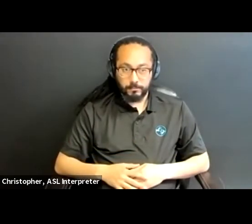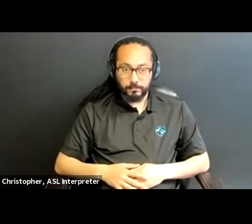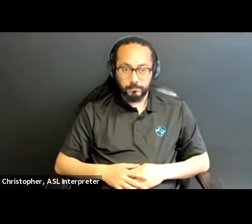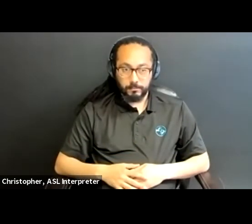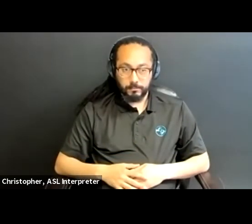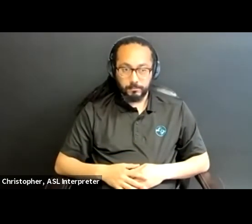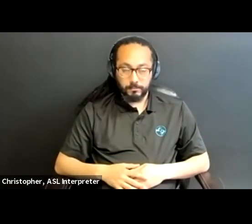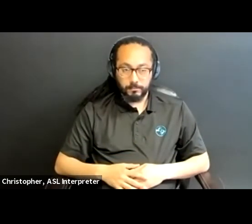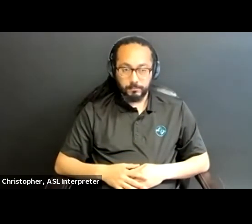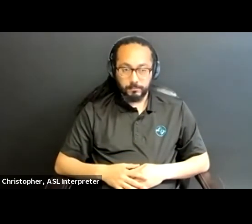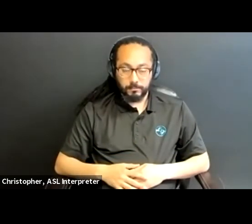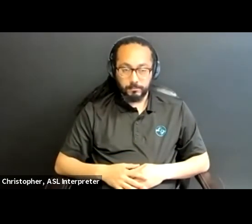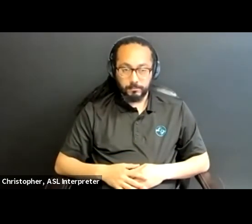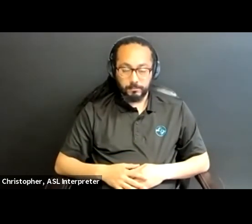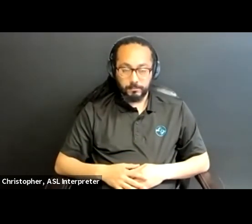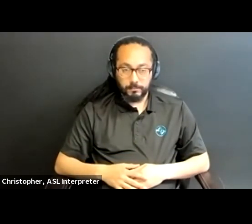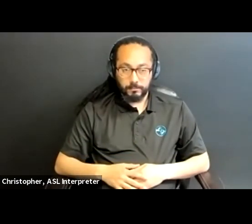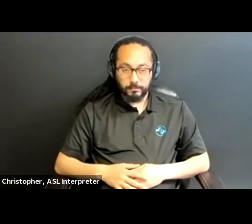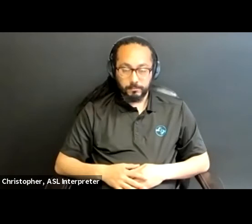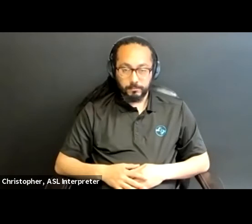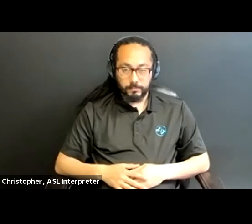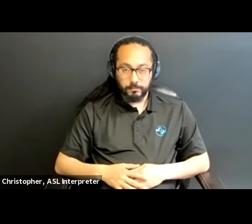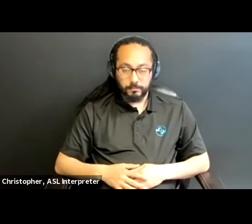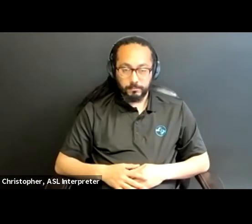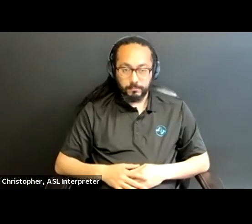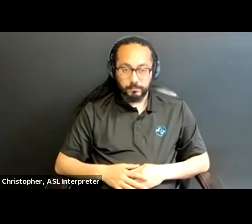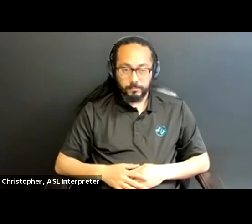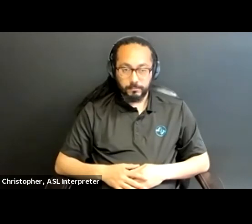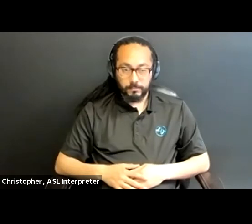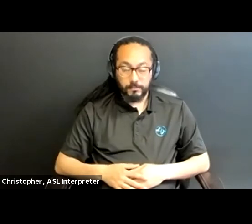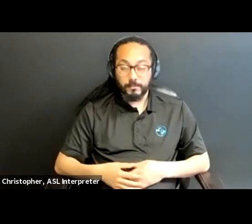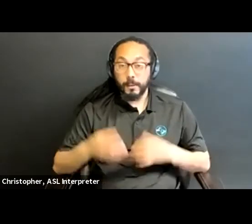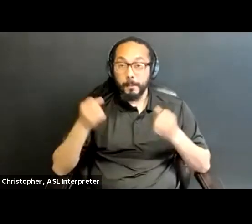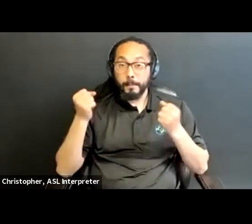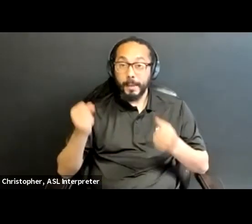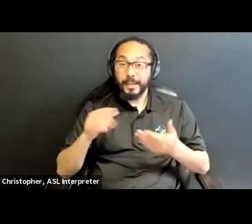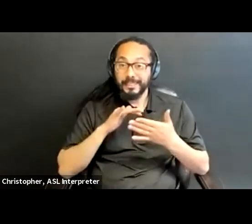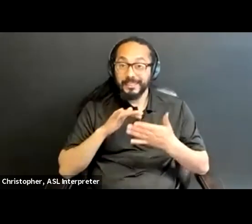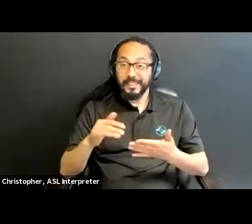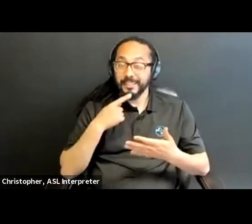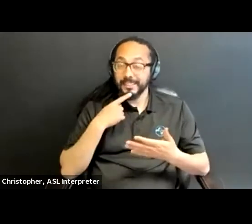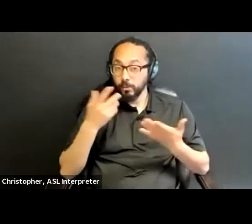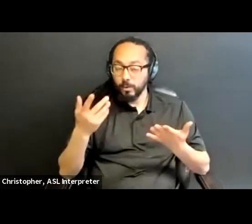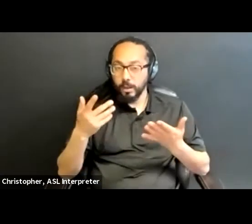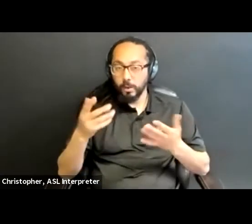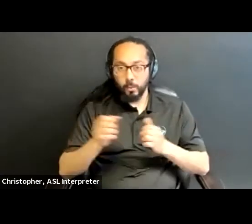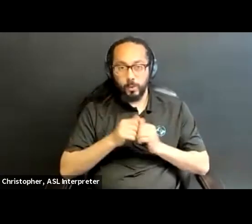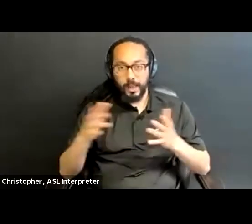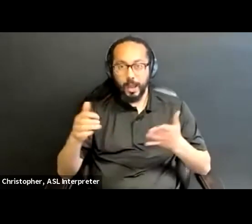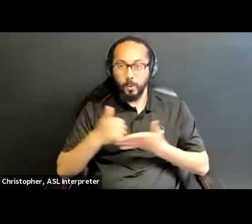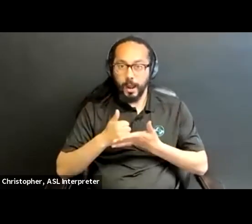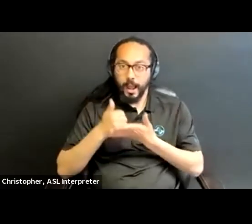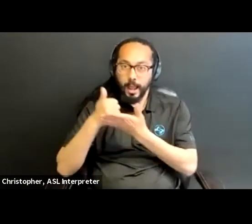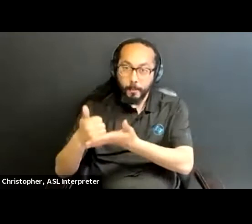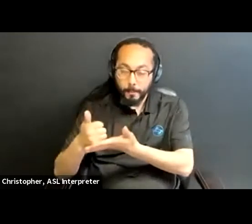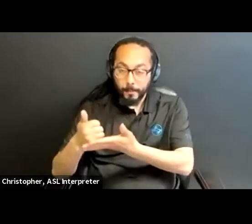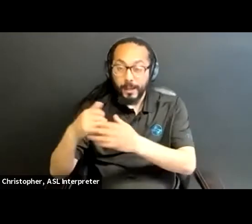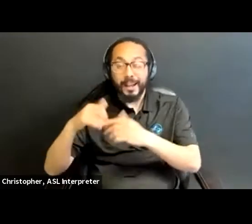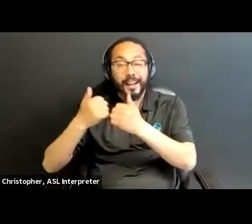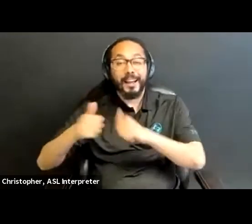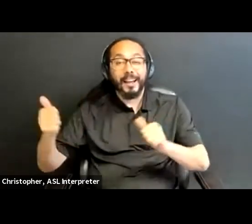And numerous studies have suggested that without intervention, youth who are using dating violence are more likely to continue